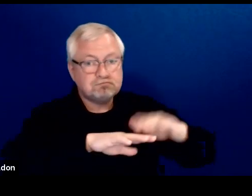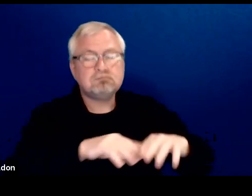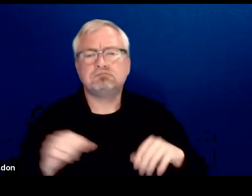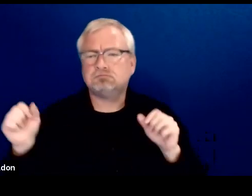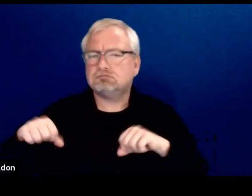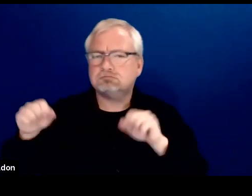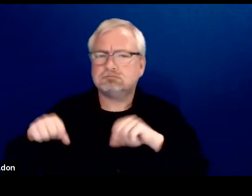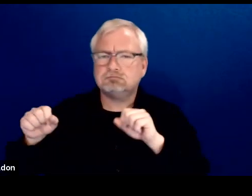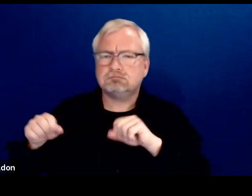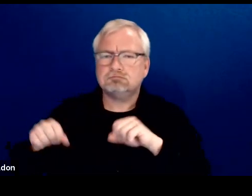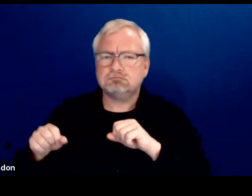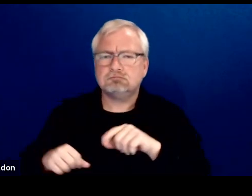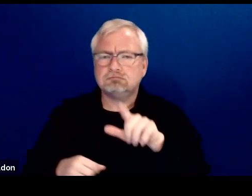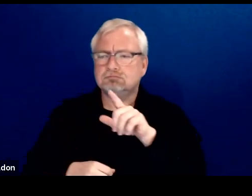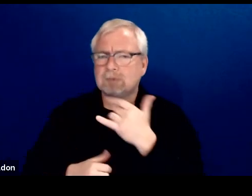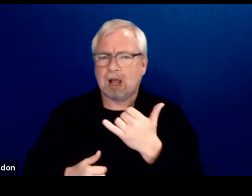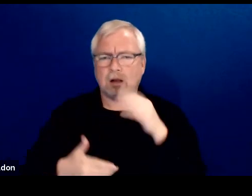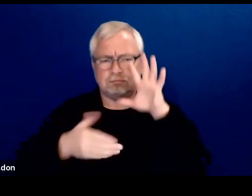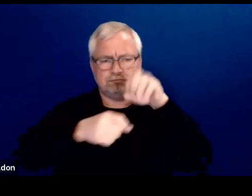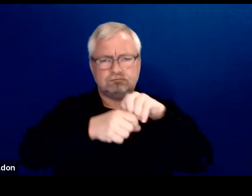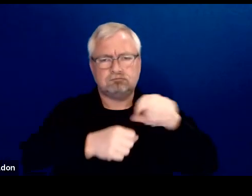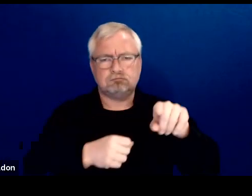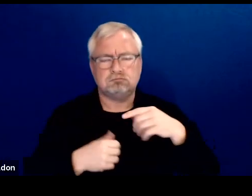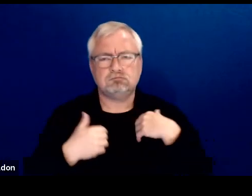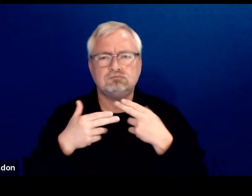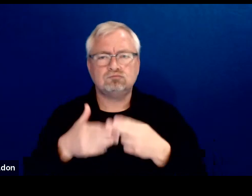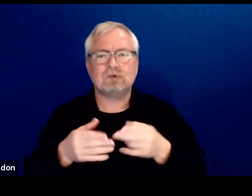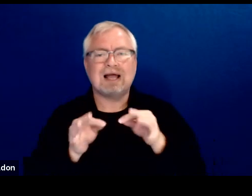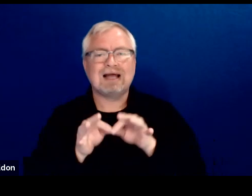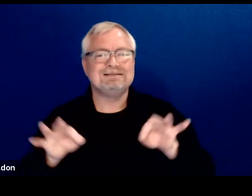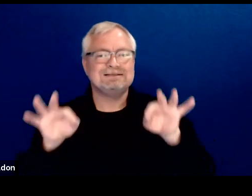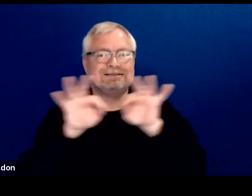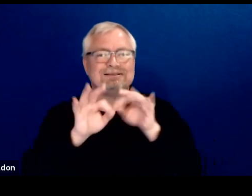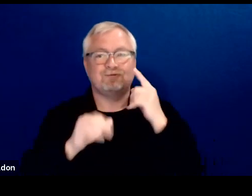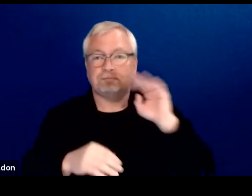it essential for their businesses. A lot of folks just need to, owners of